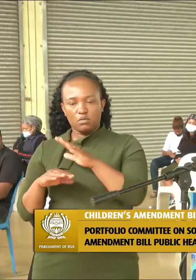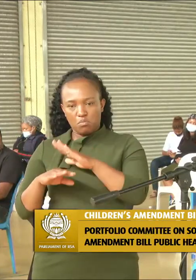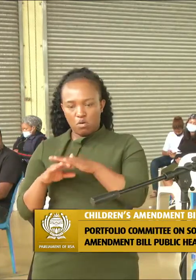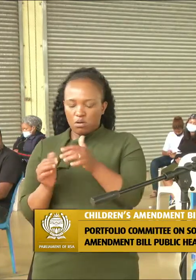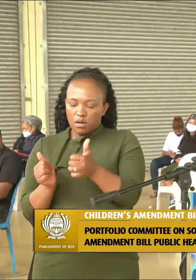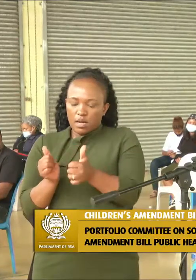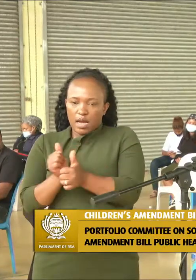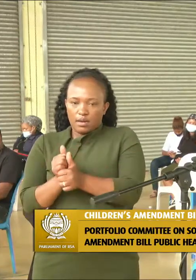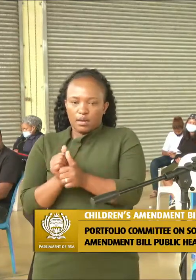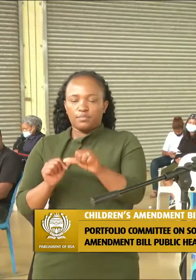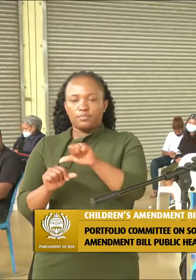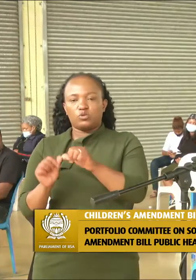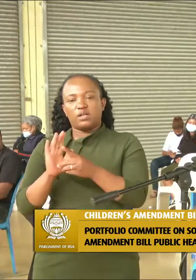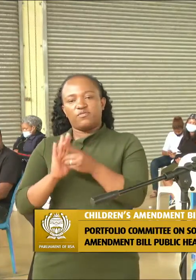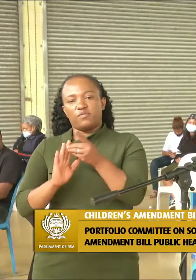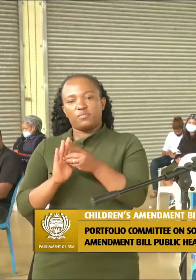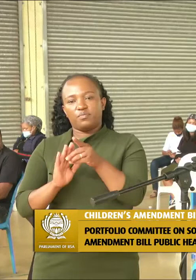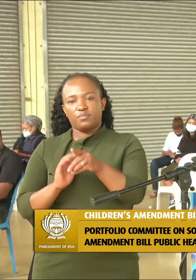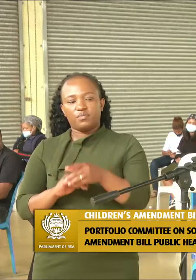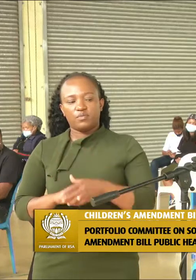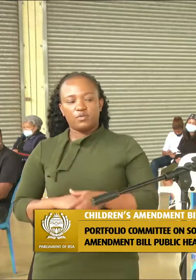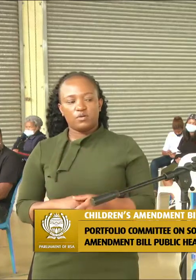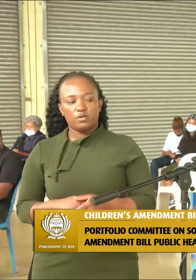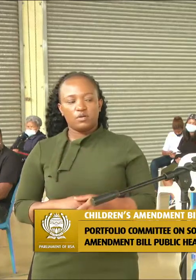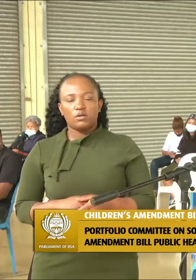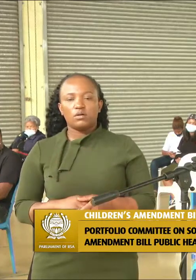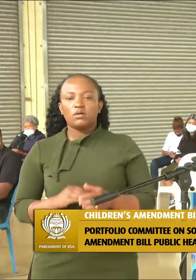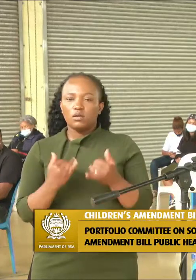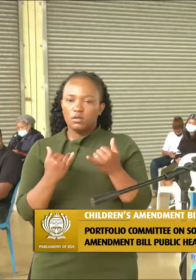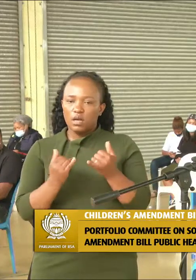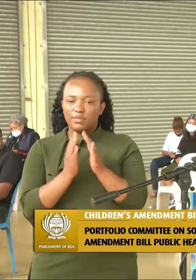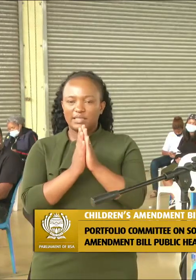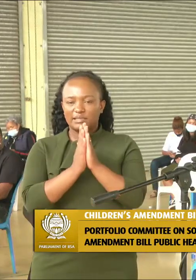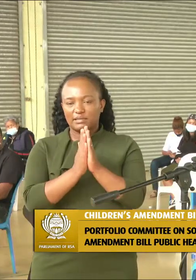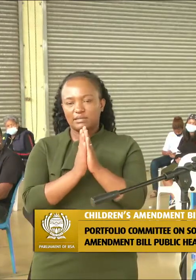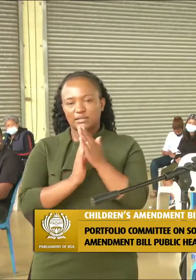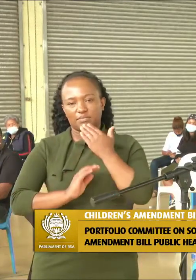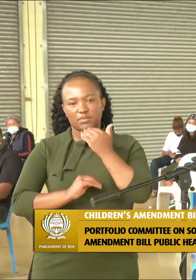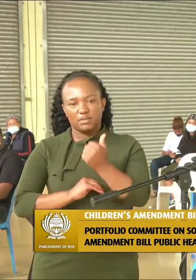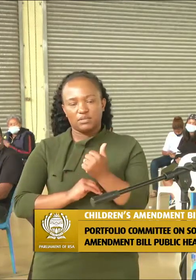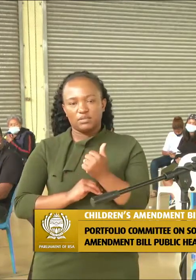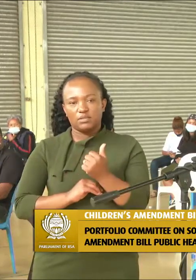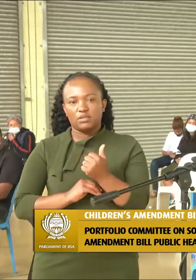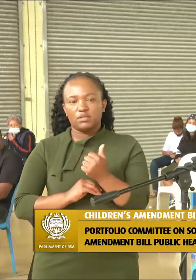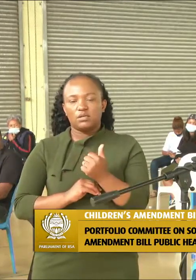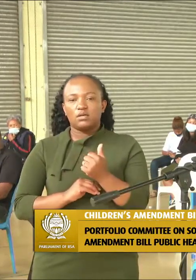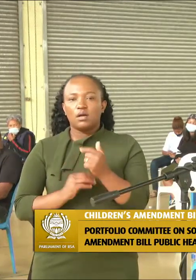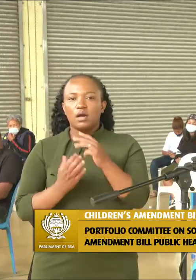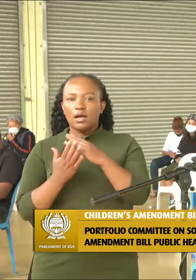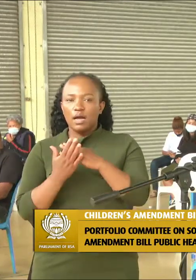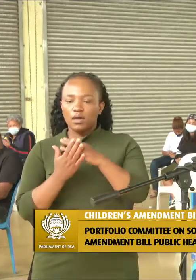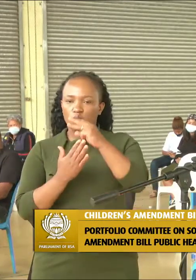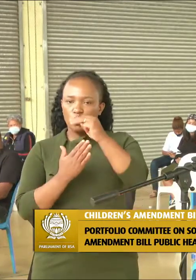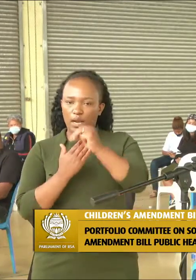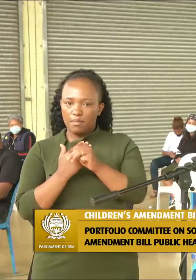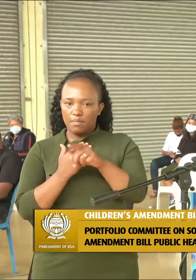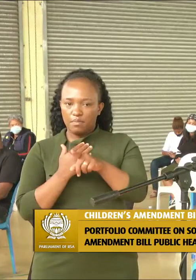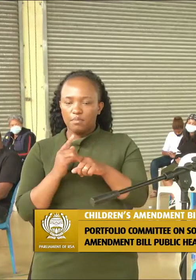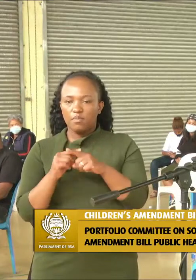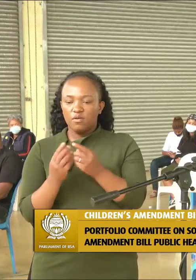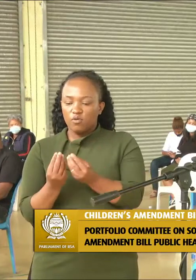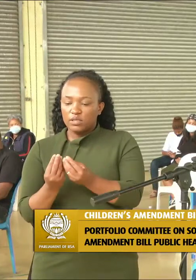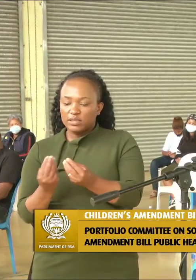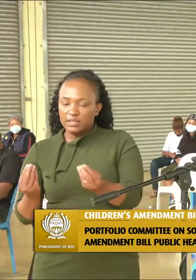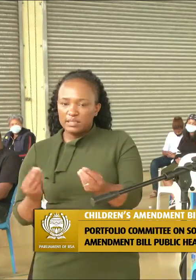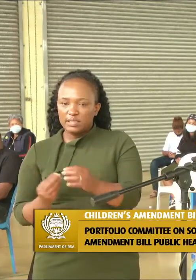people. Kungakho ke ngidlulisa lesicelo ukuthi mhlambe kubhekelelwe phela kwi-curriculum yabantwana